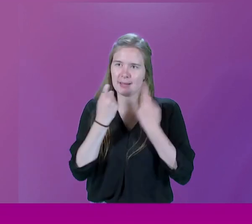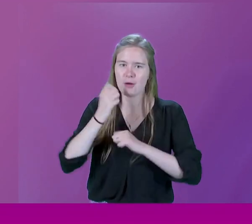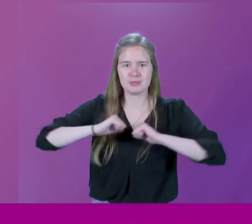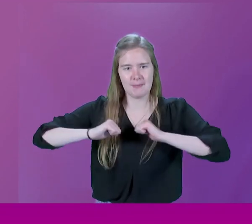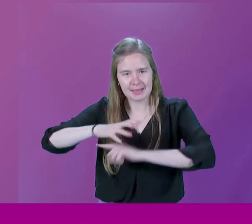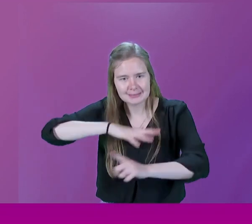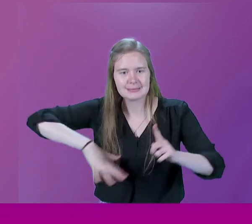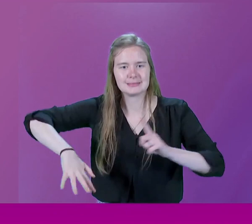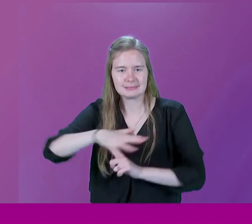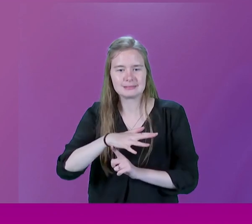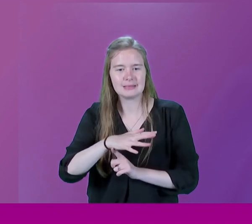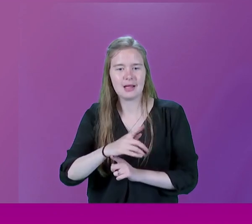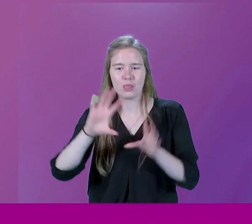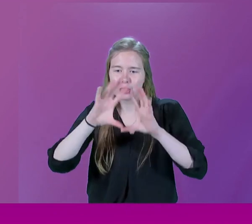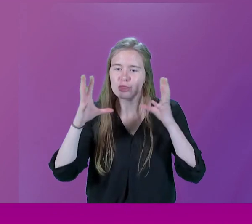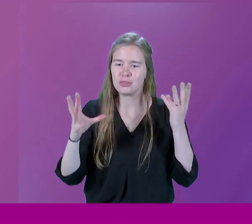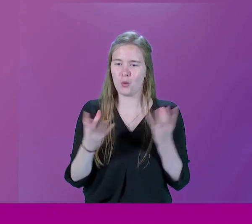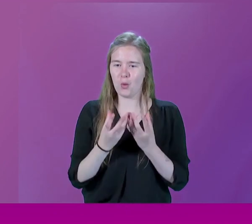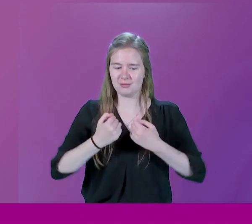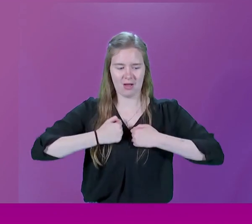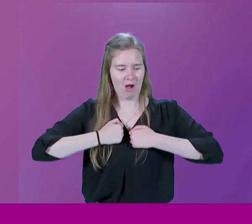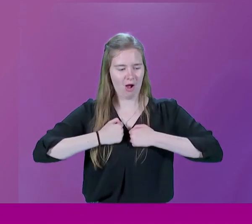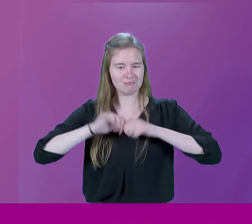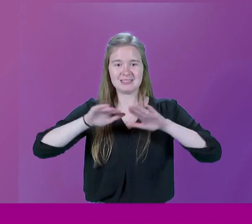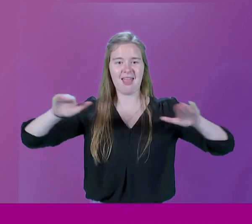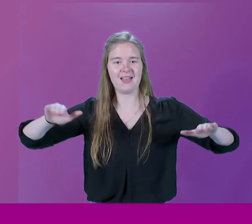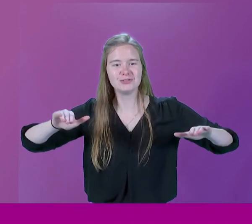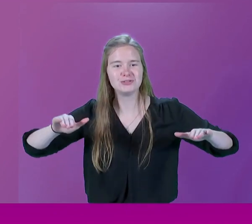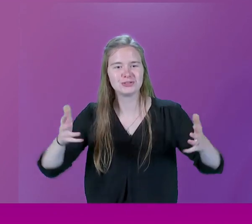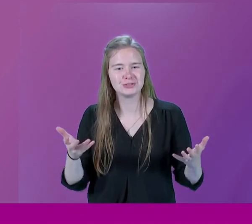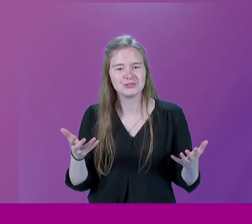it's absolutely, the world is our stage.